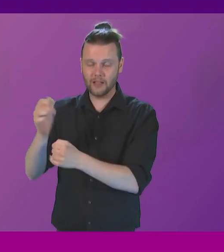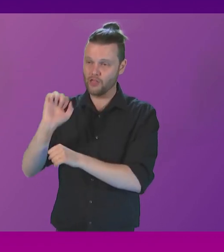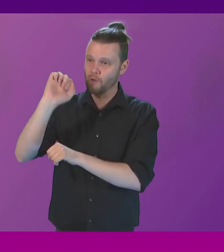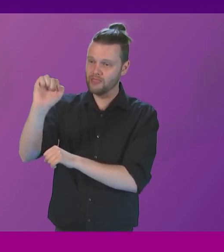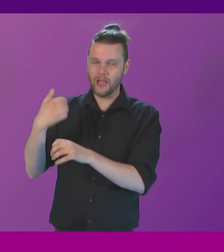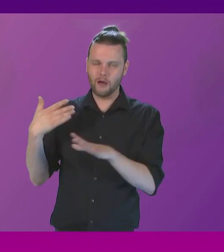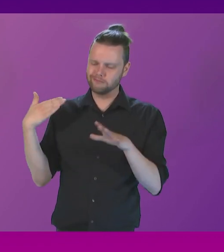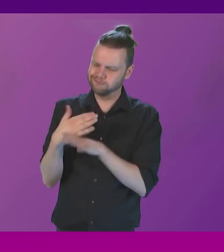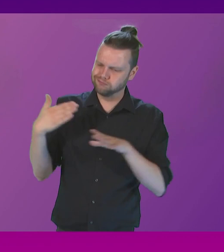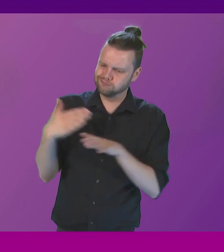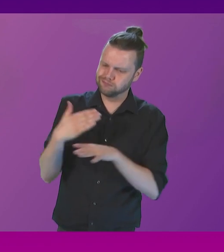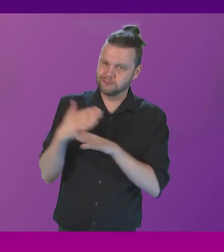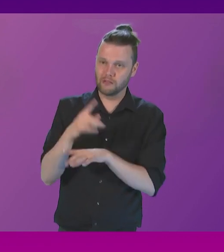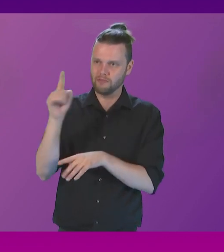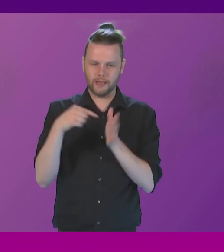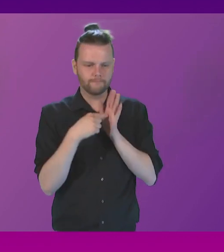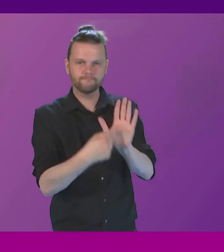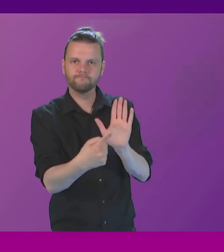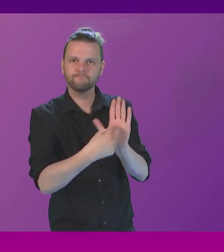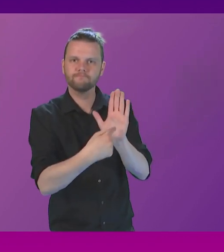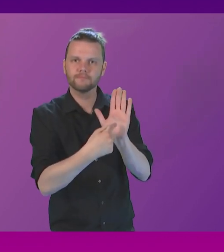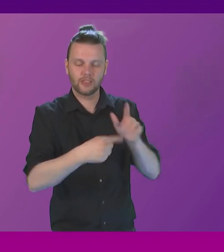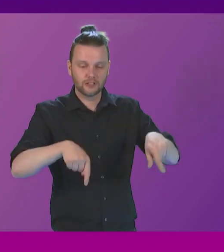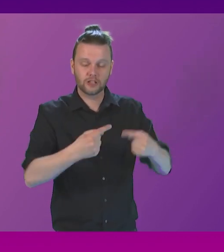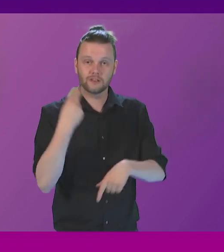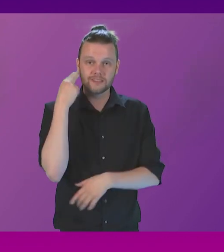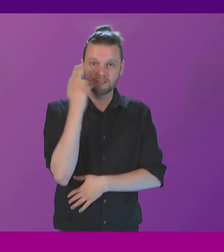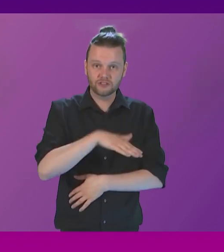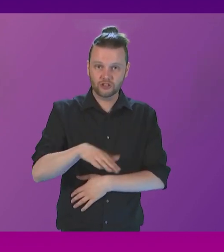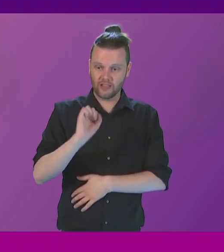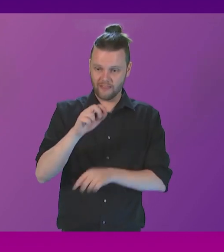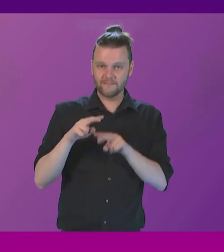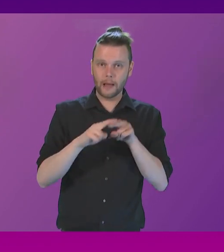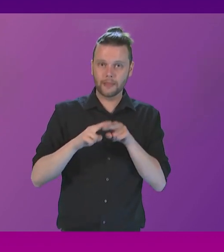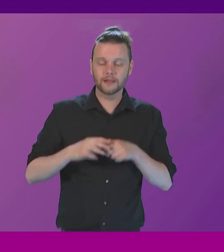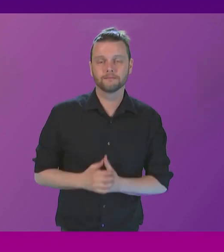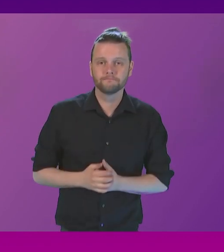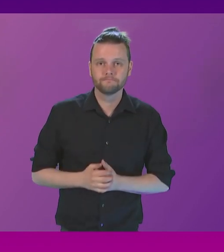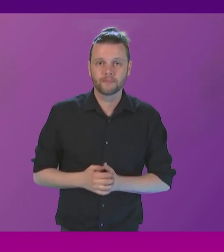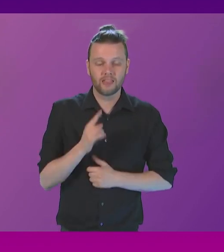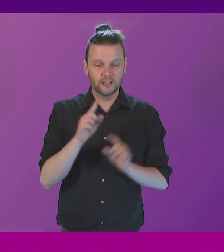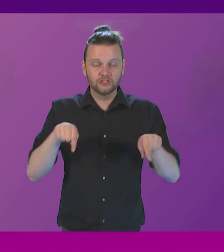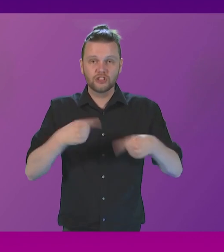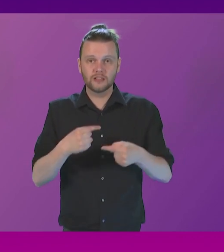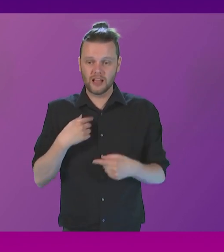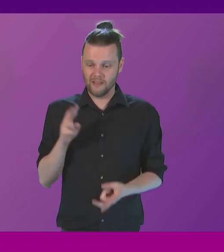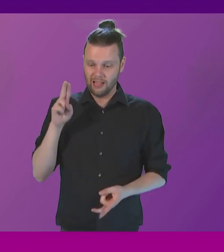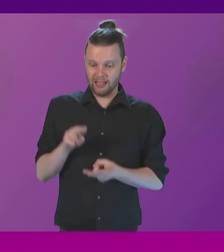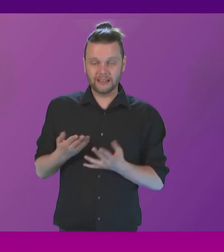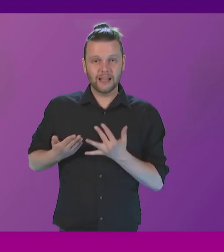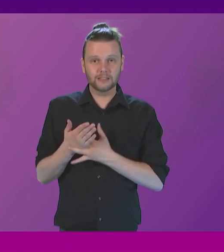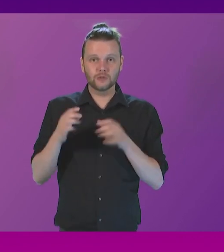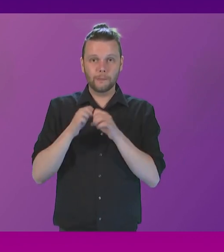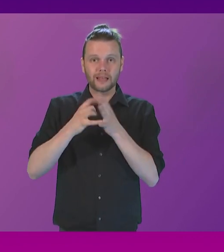tireless efforts, they shine a light on the challenges faced by deaf children and their families. These challenges include lesser access to